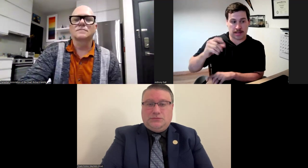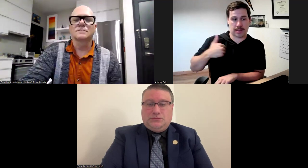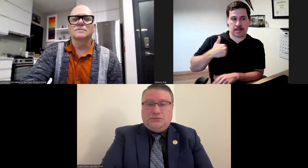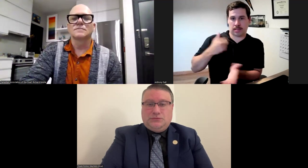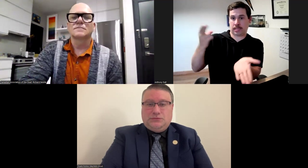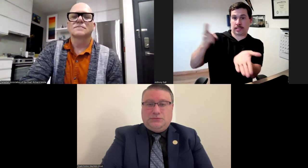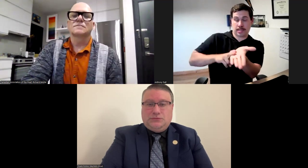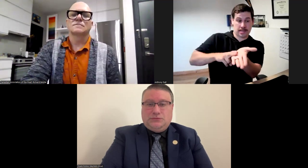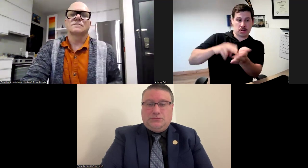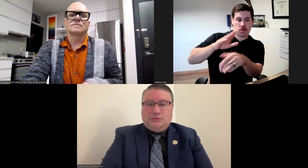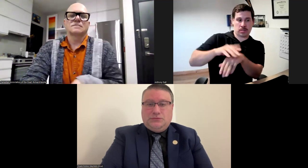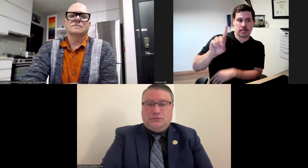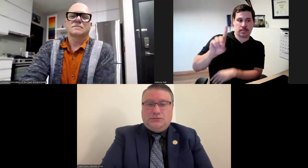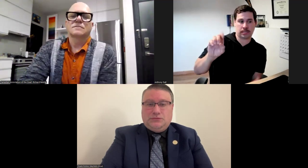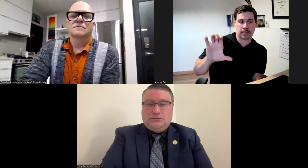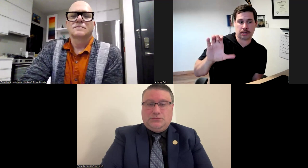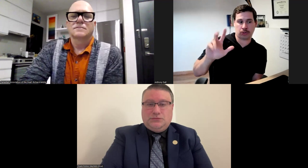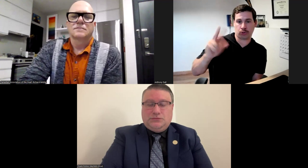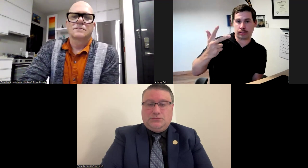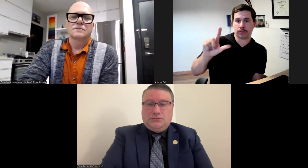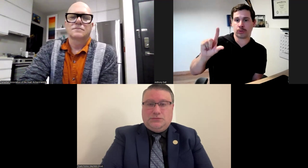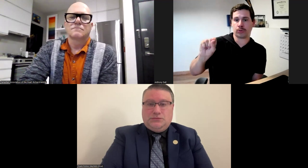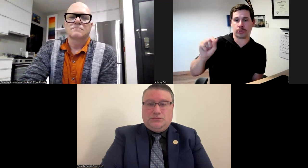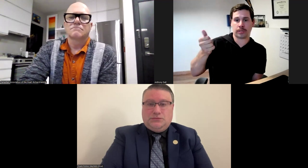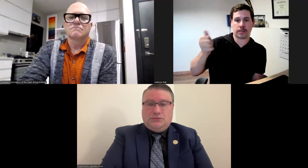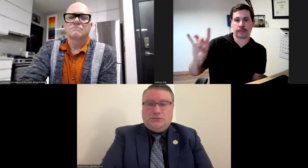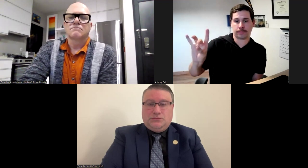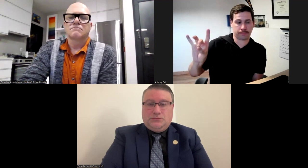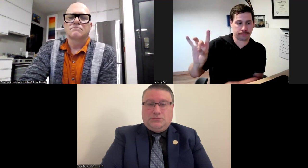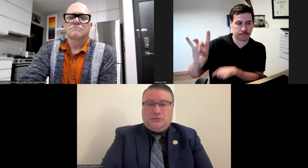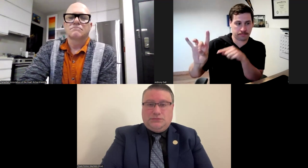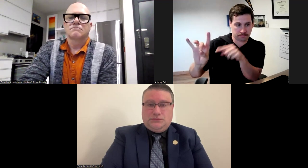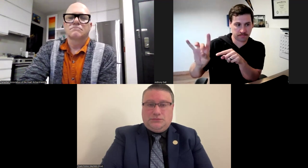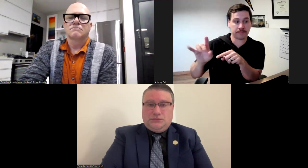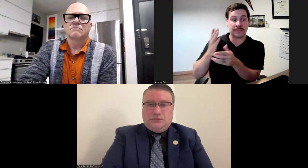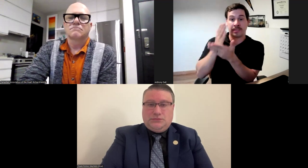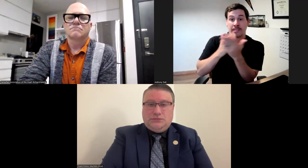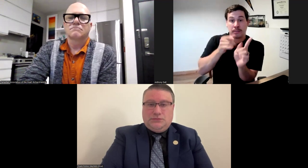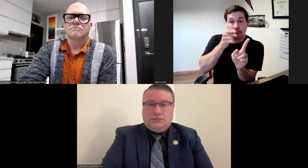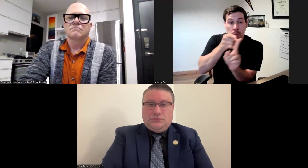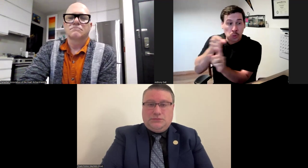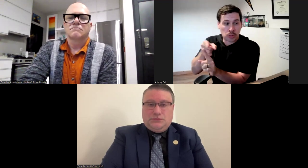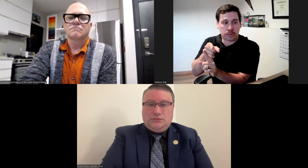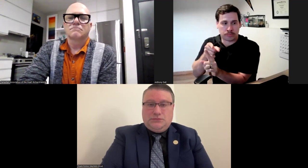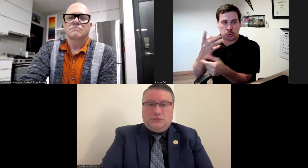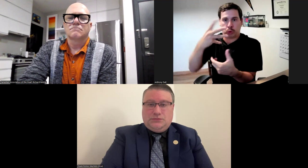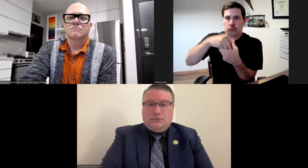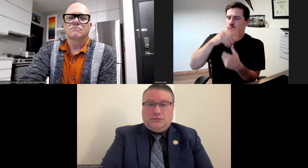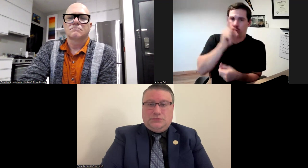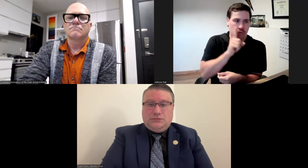The UNCRPD, Nairn Gillis, has also offered us, this is something to look up, the optional protocol where